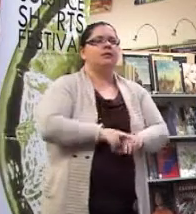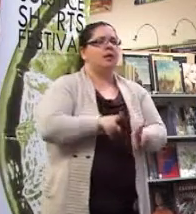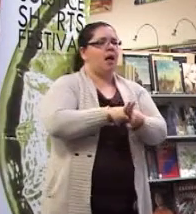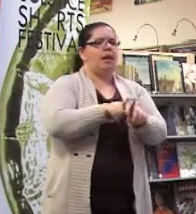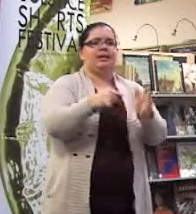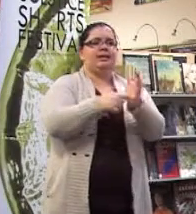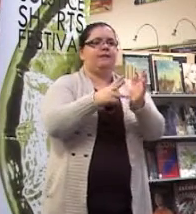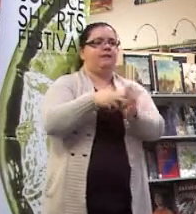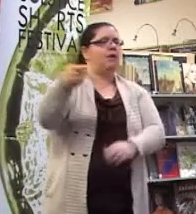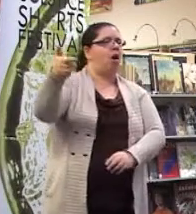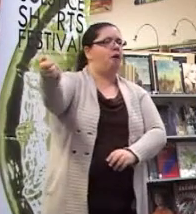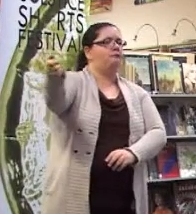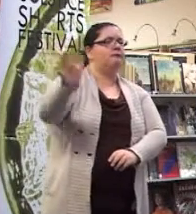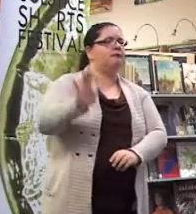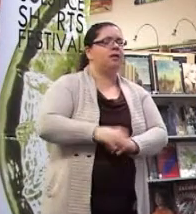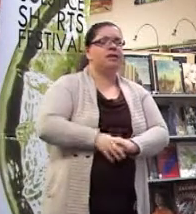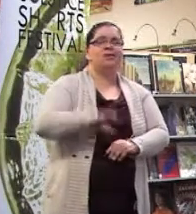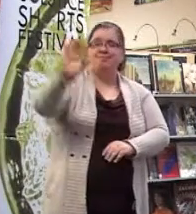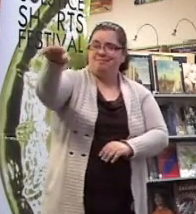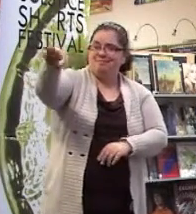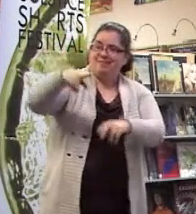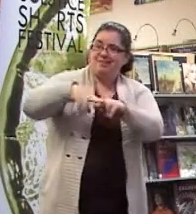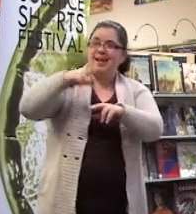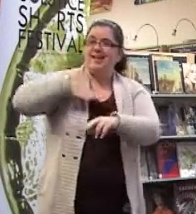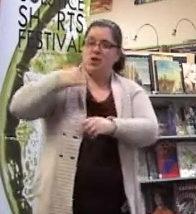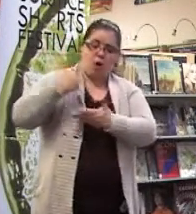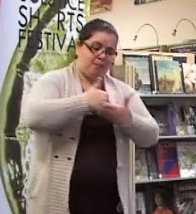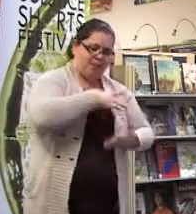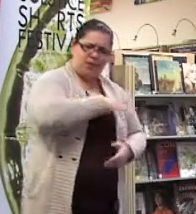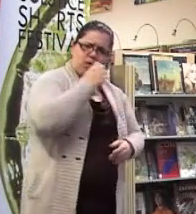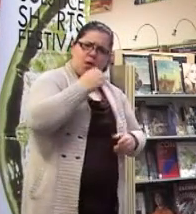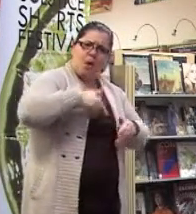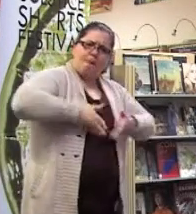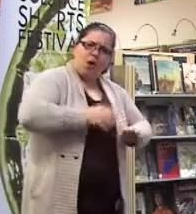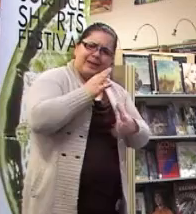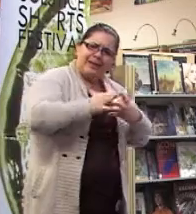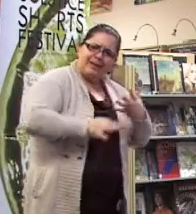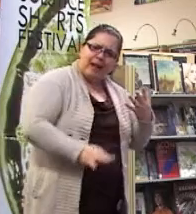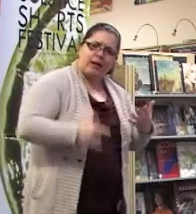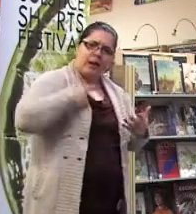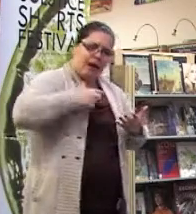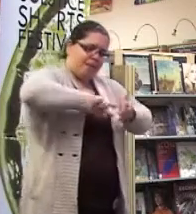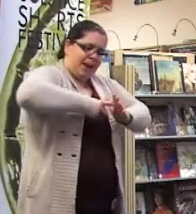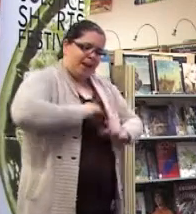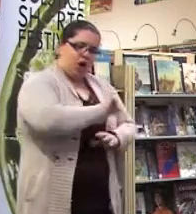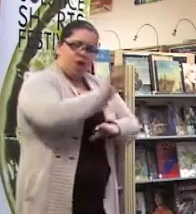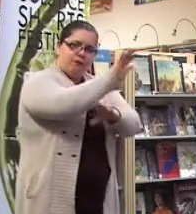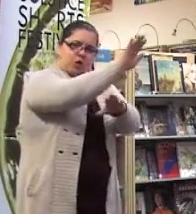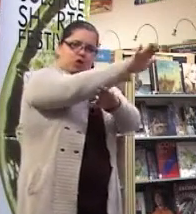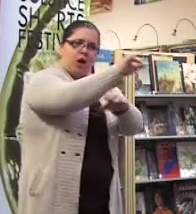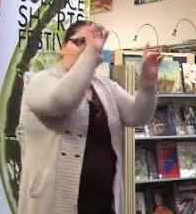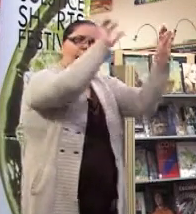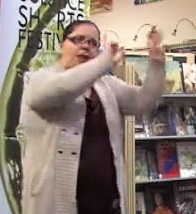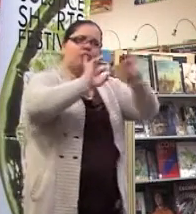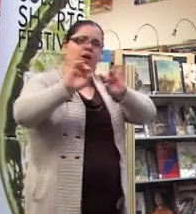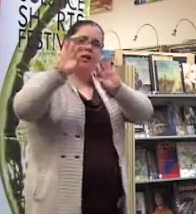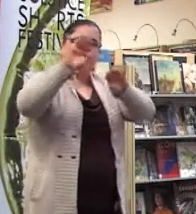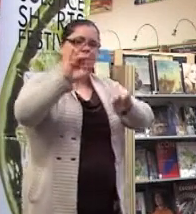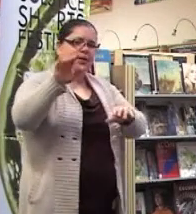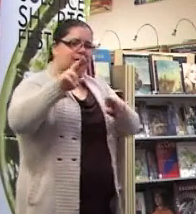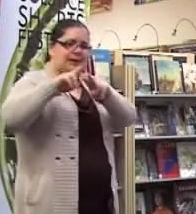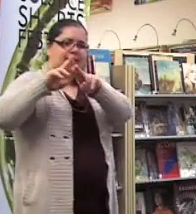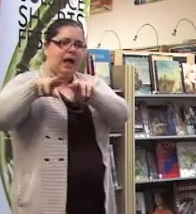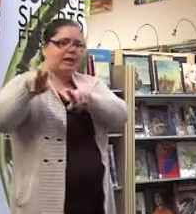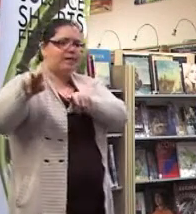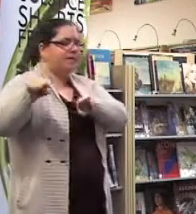off a television. Prem, I need your help. We need this child's birth details. I'm plotting her astrological chart. Dad removes his